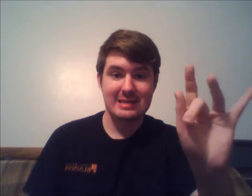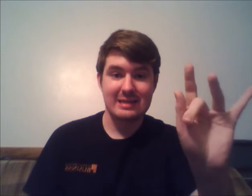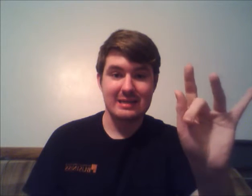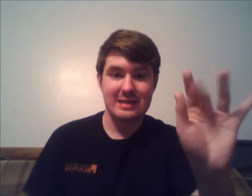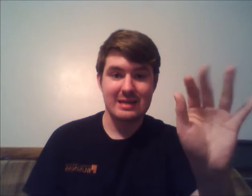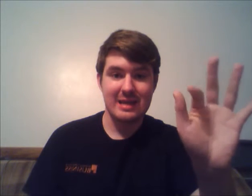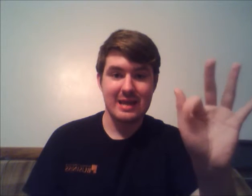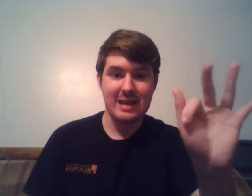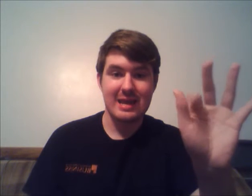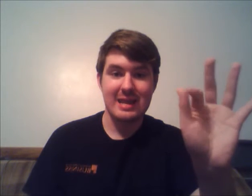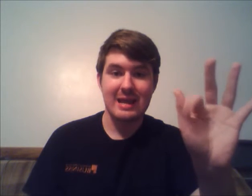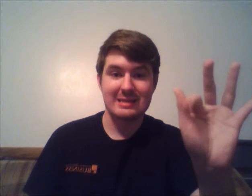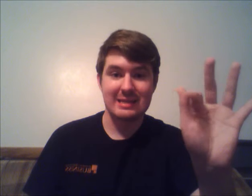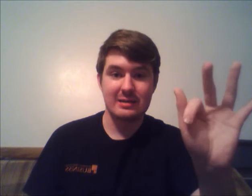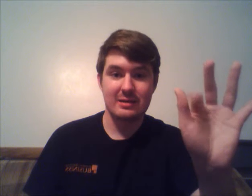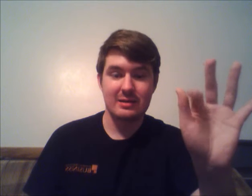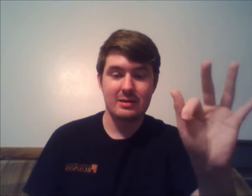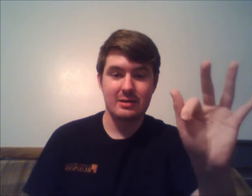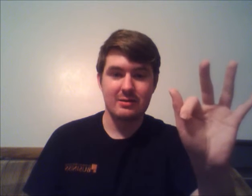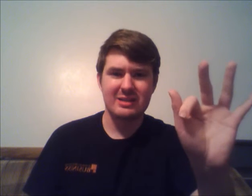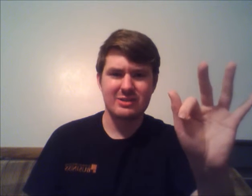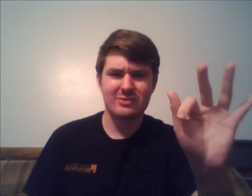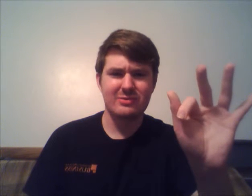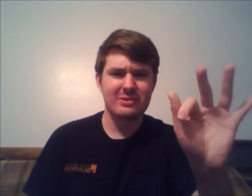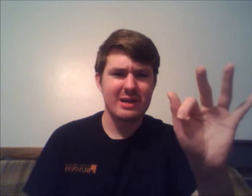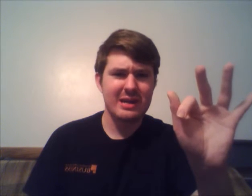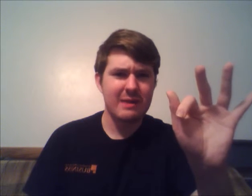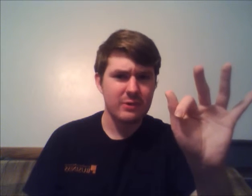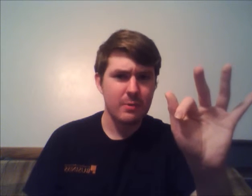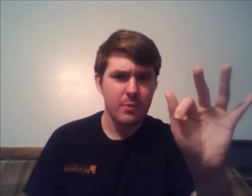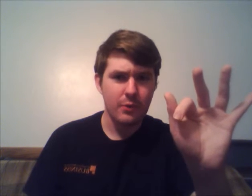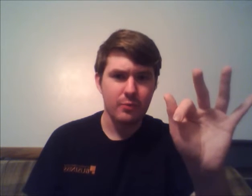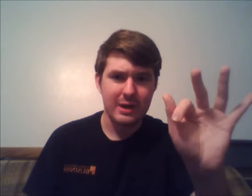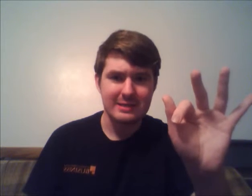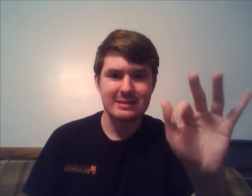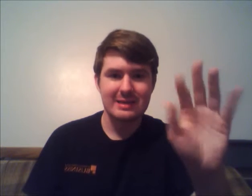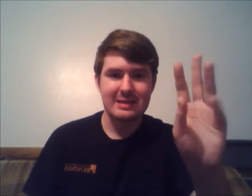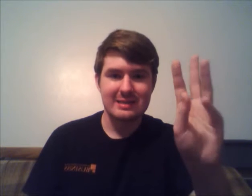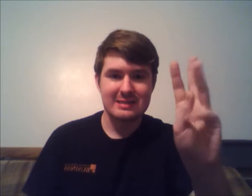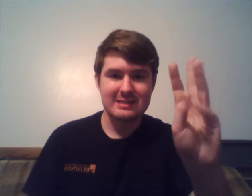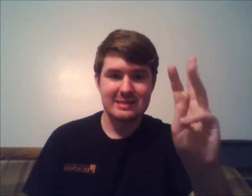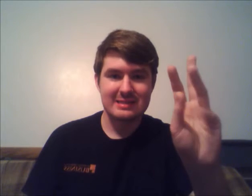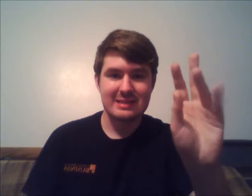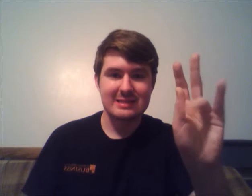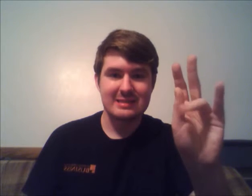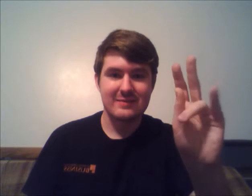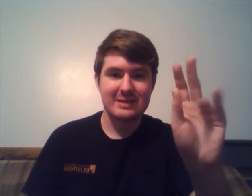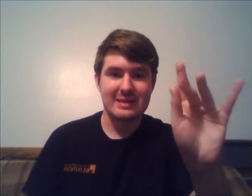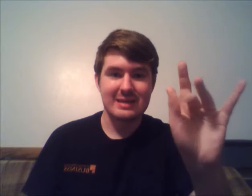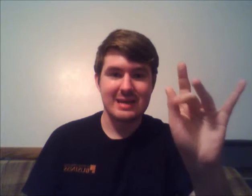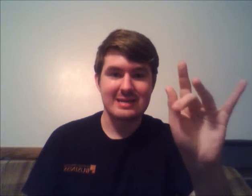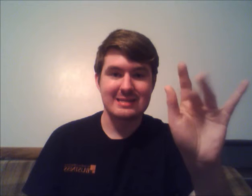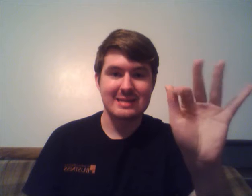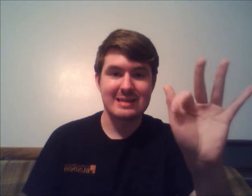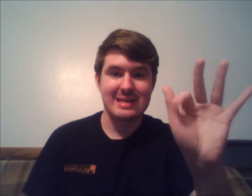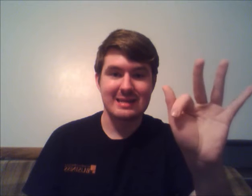18, and 19, right? So you kind of have to know both ways. 16, 17, 18,